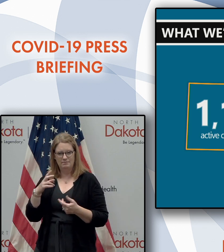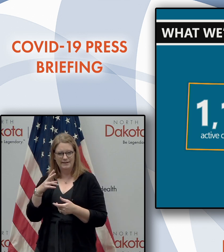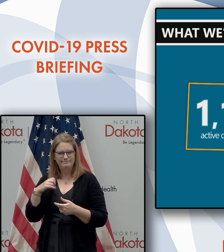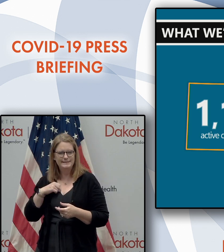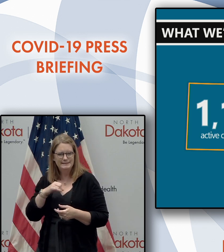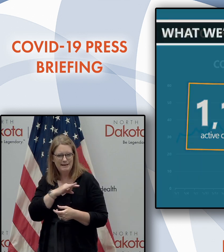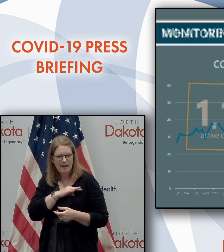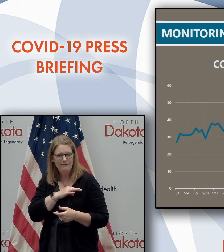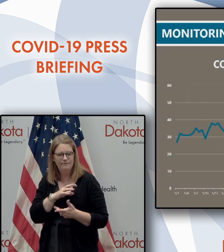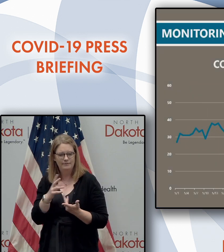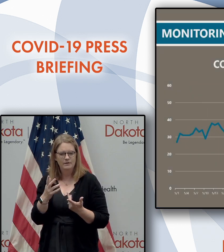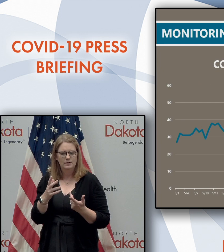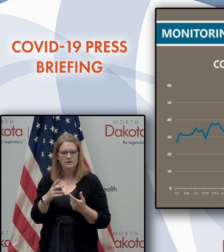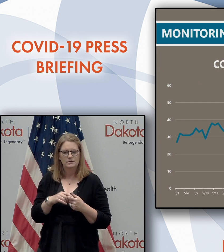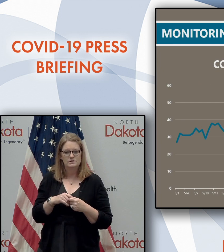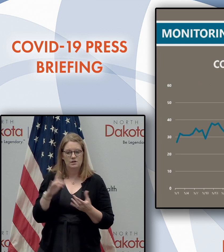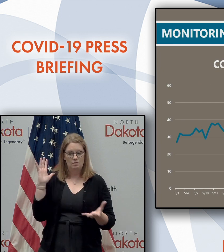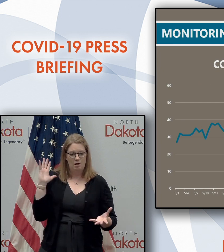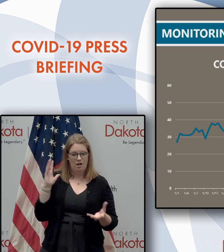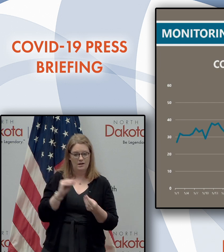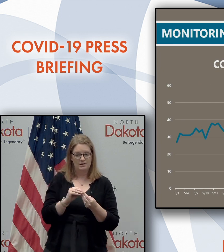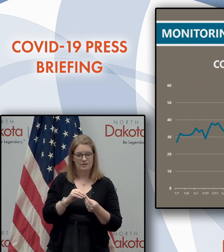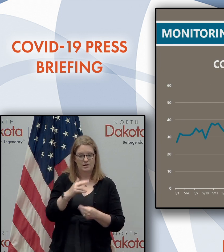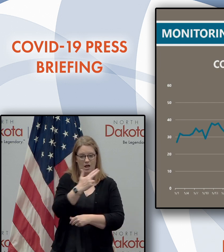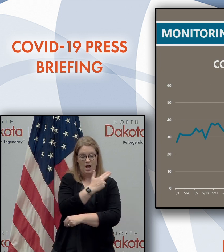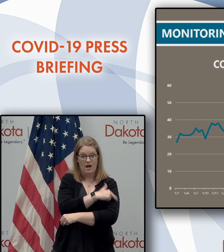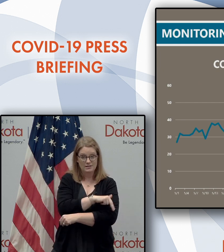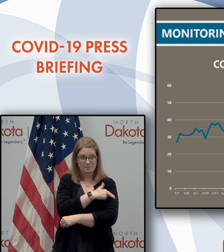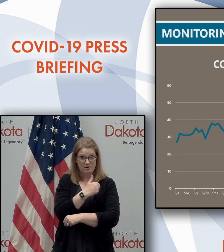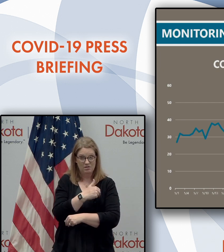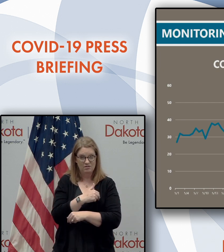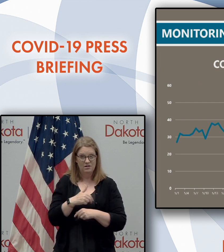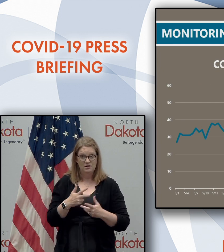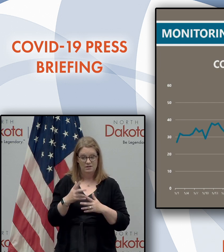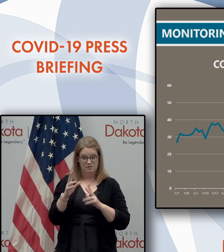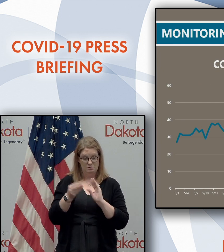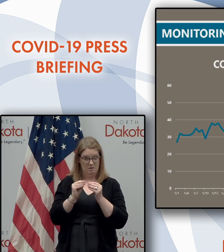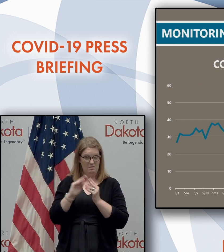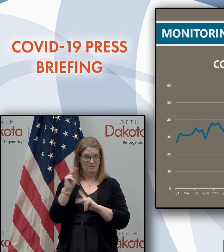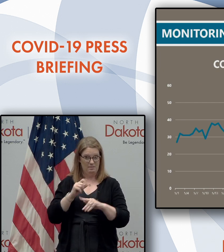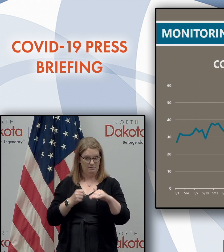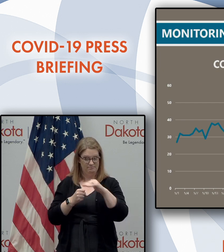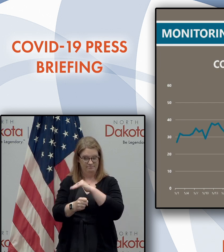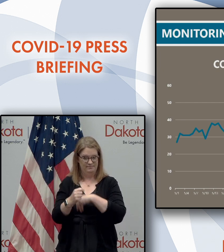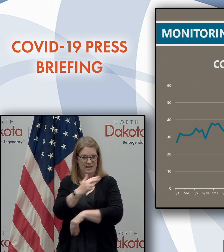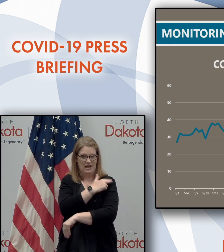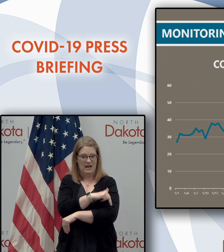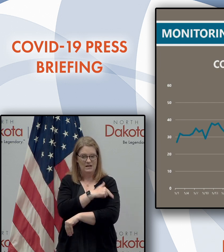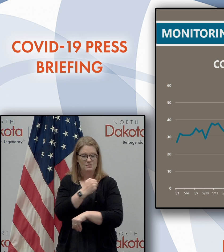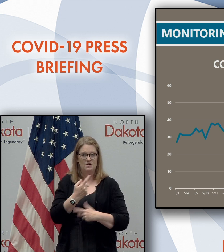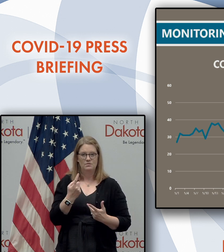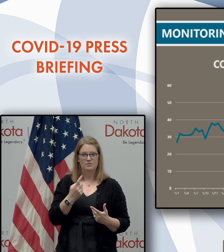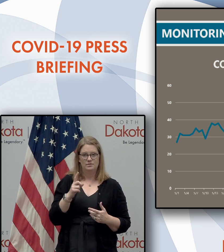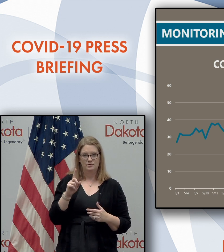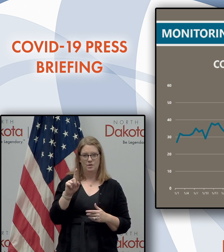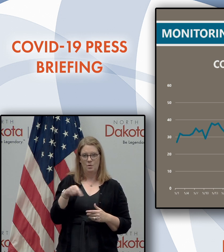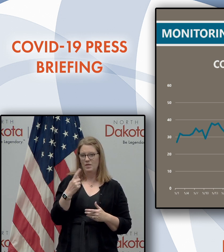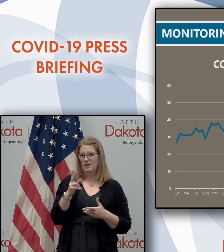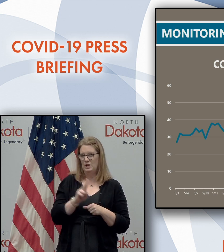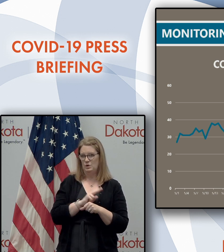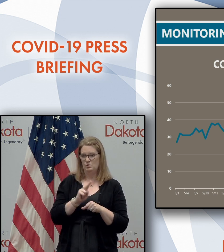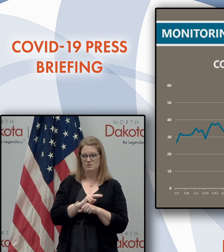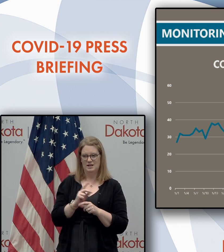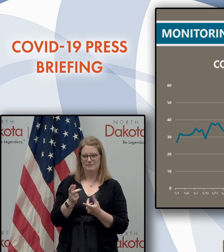the cumulative hospitalizations, we've done a great job as a state in only utilizing effectively